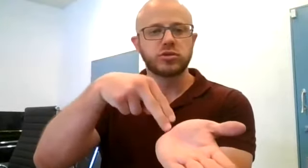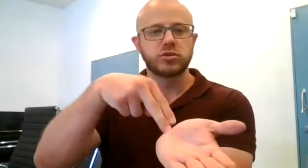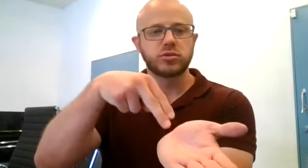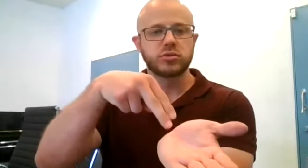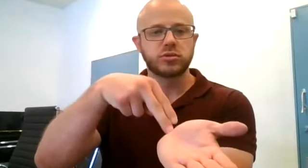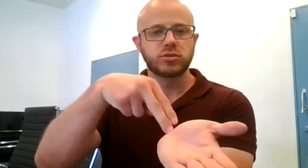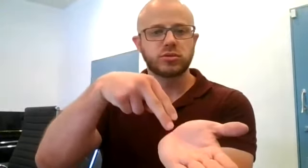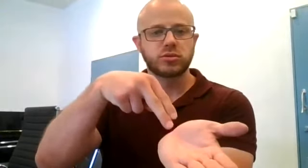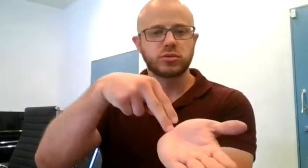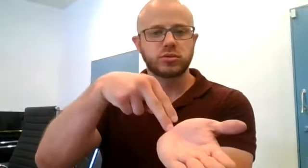nurse,